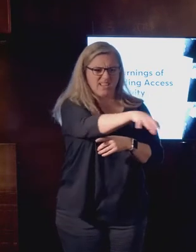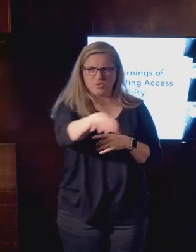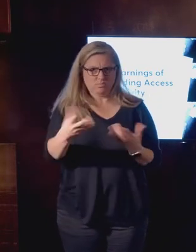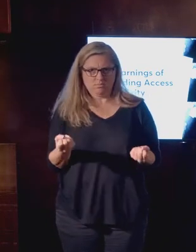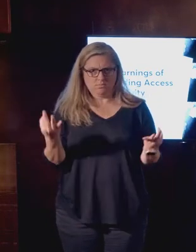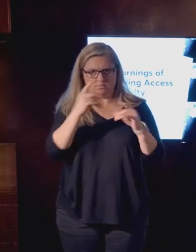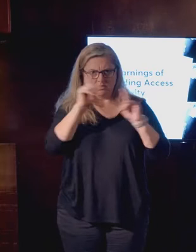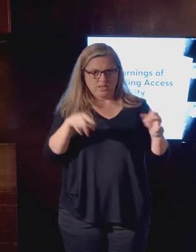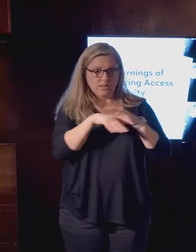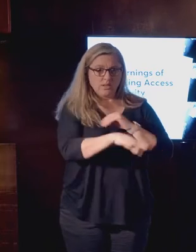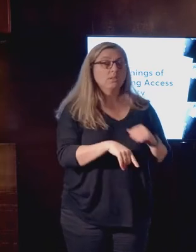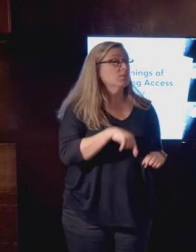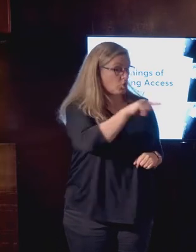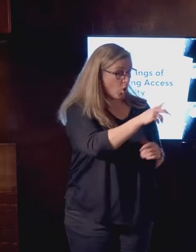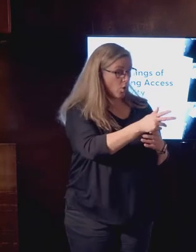couple now.